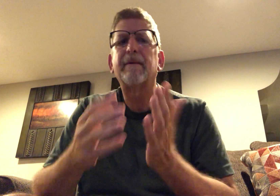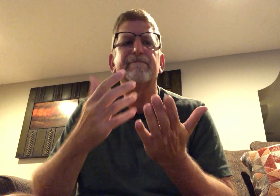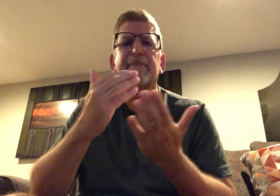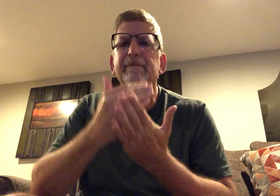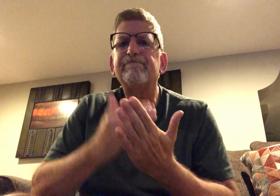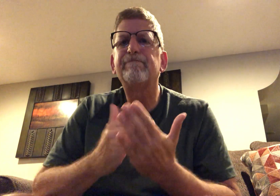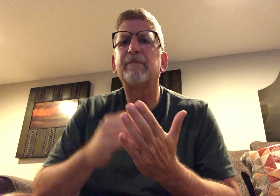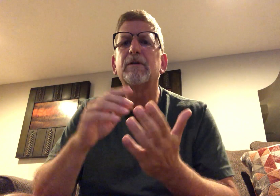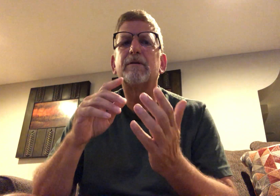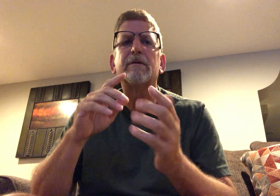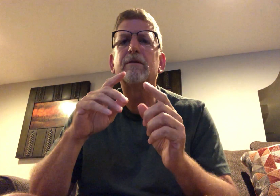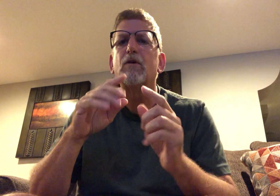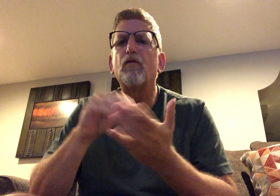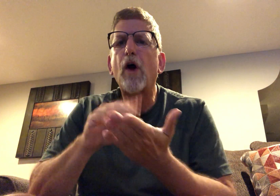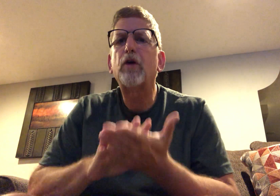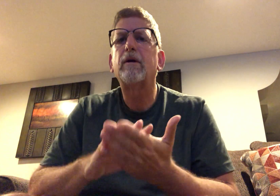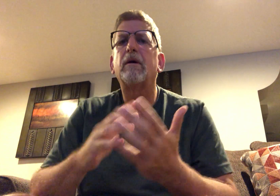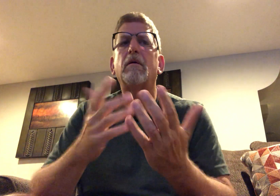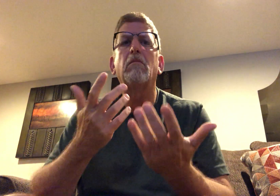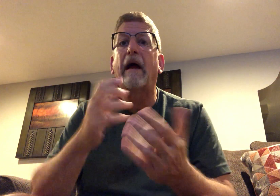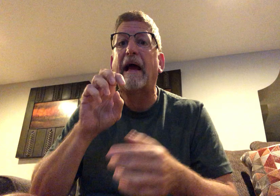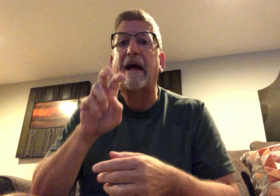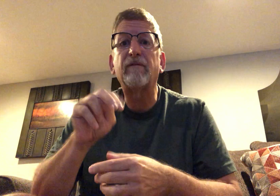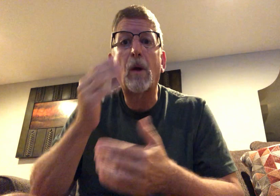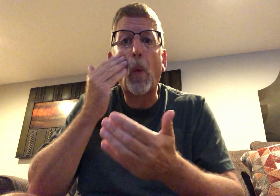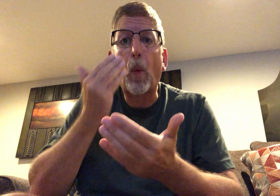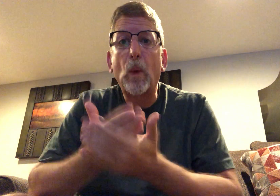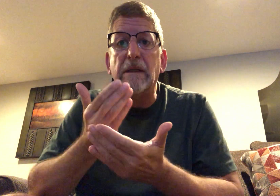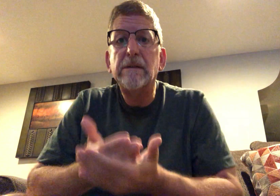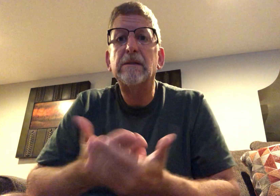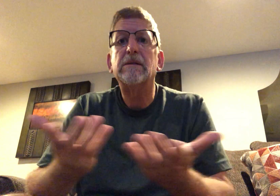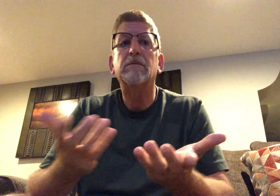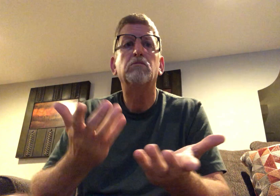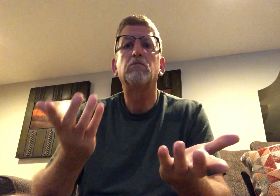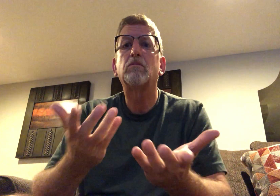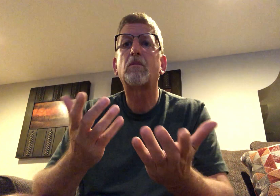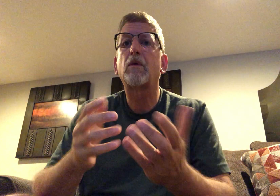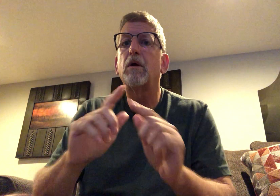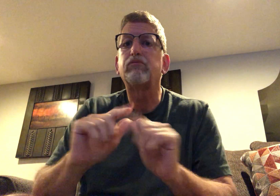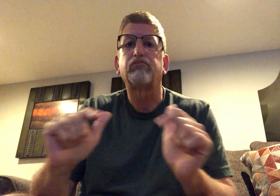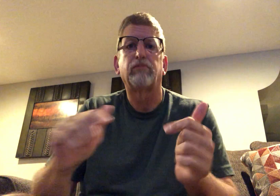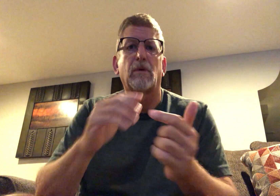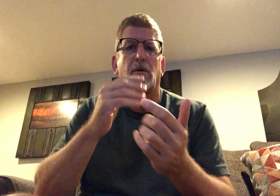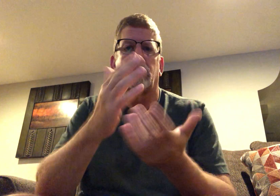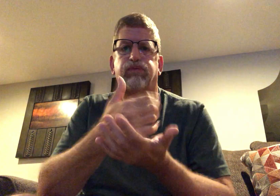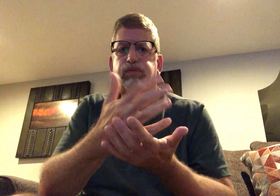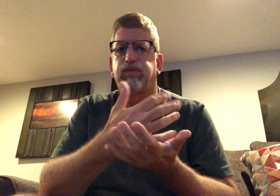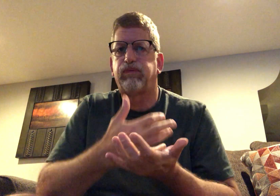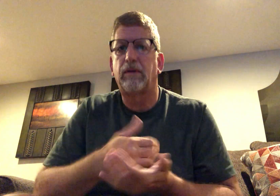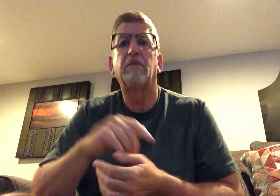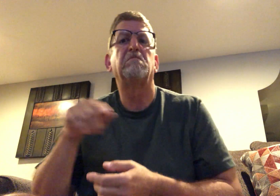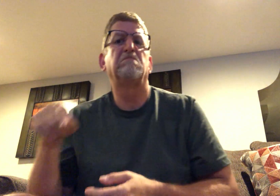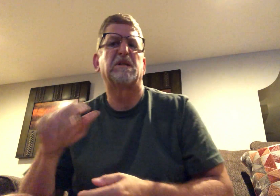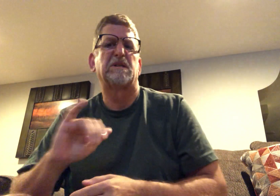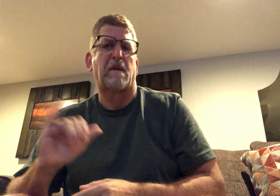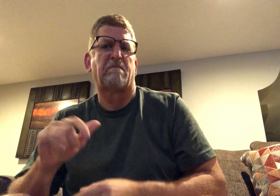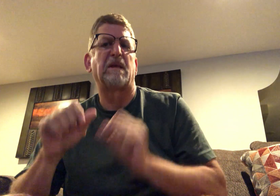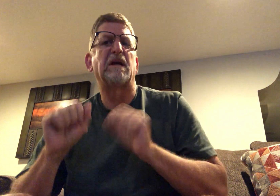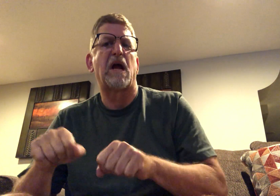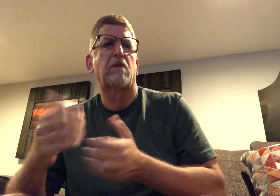taking Ibrance can develop low white blood cell counts, which may cause serious infections that can lead to death. Before taking Ibrance, tell your doctor if you have fever,